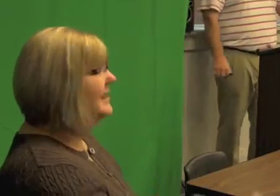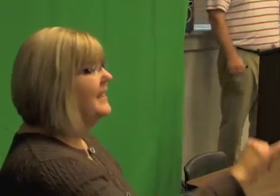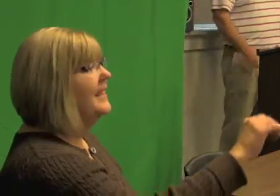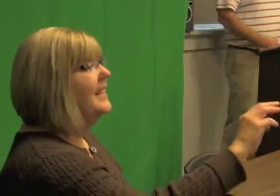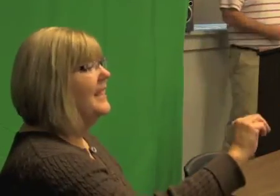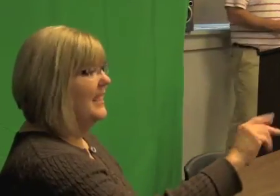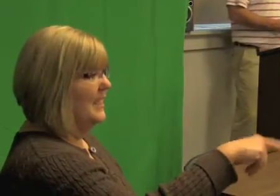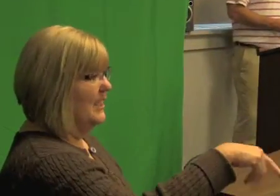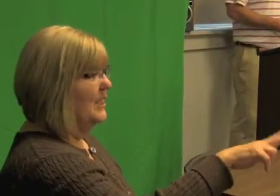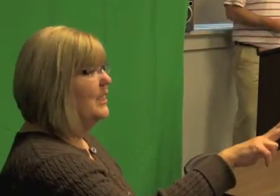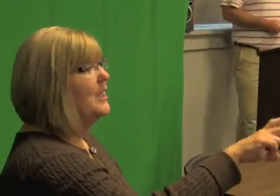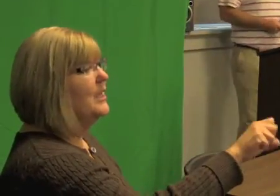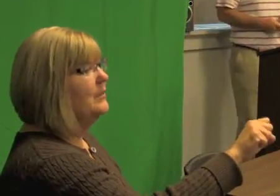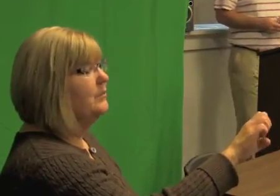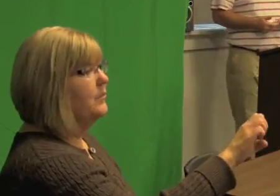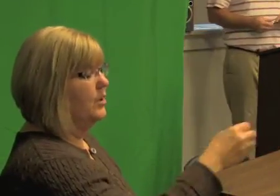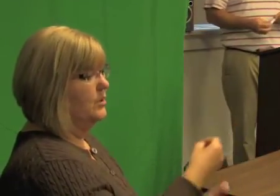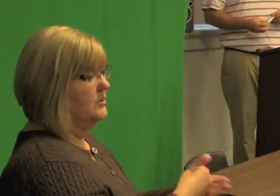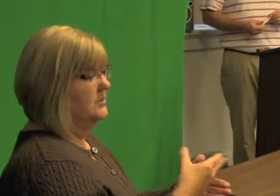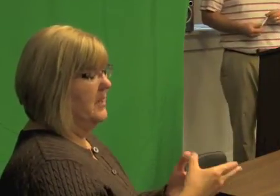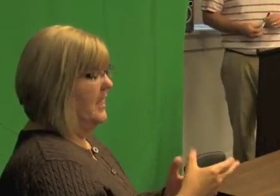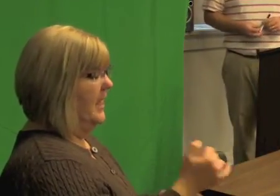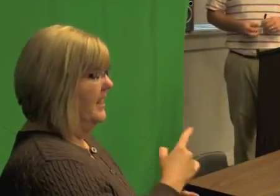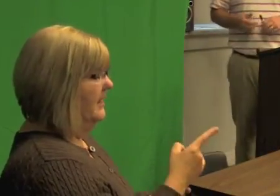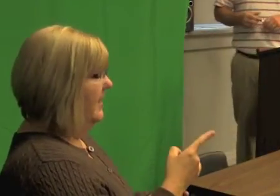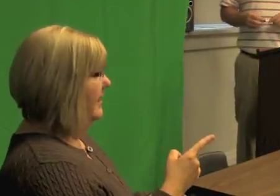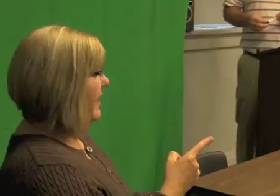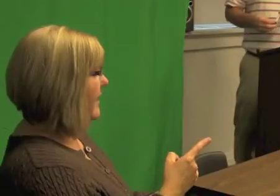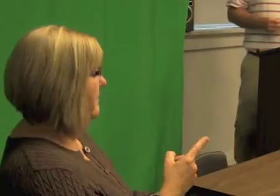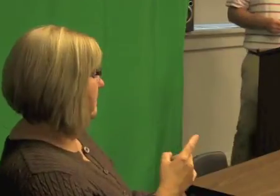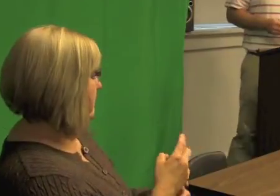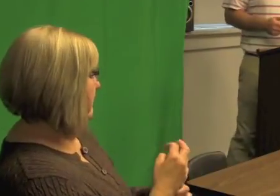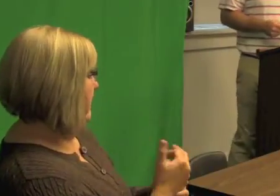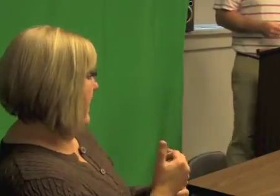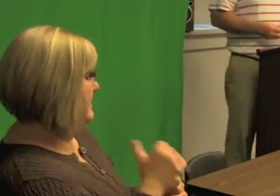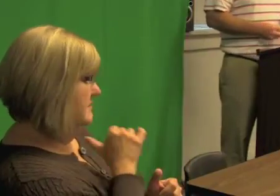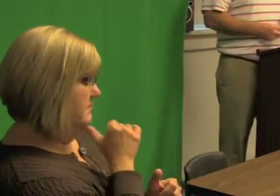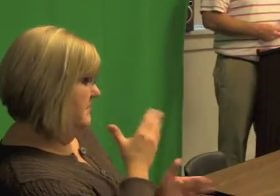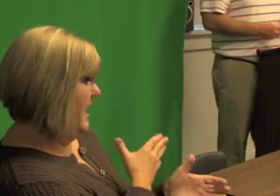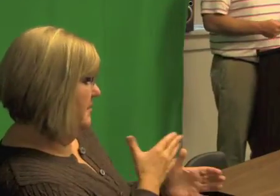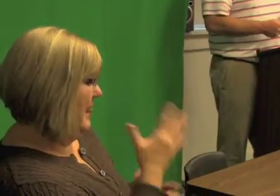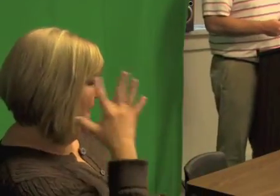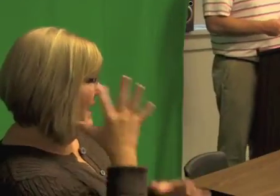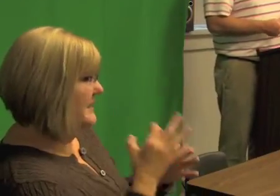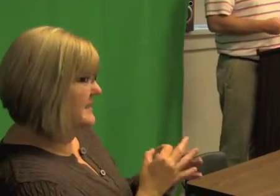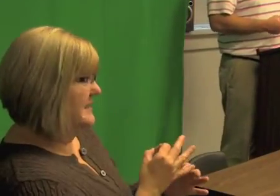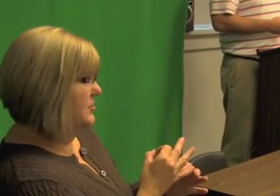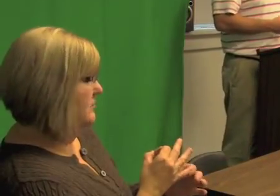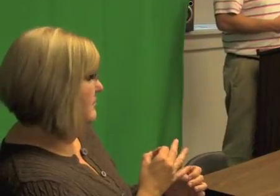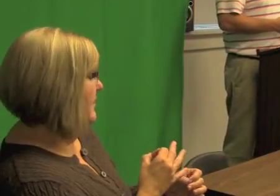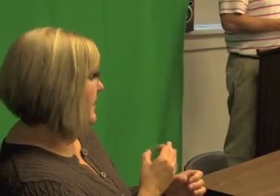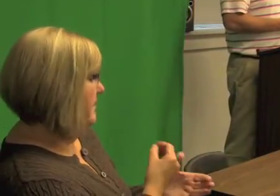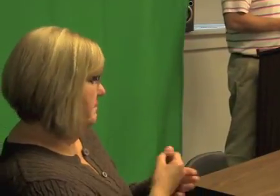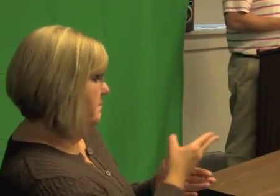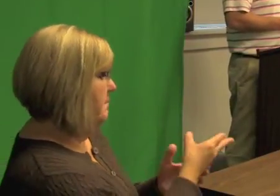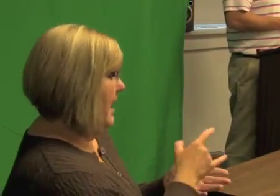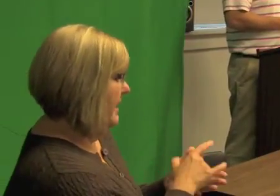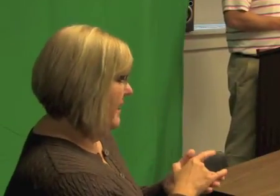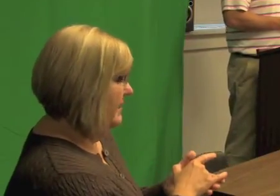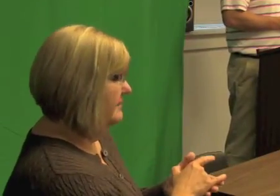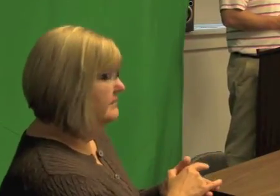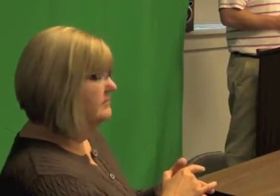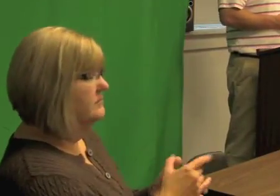Impulse buy. Impulse buy is any spur of the moment, unplanned decision to buy a service or a